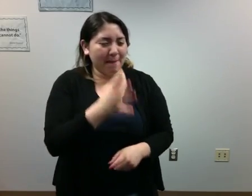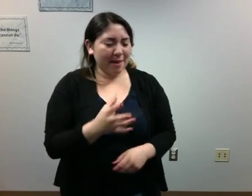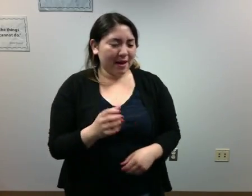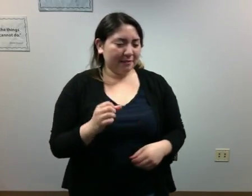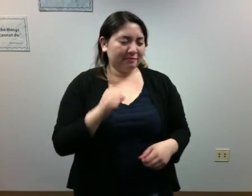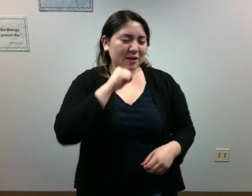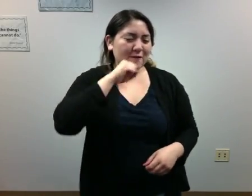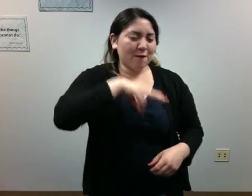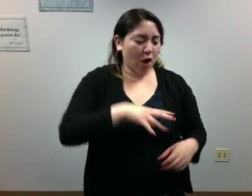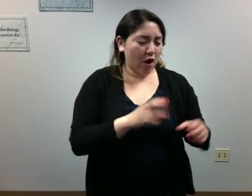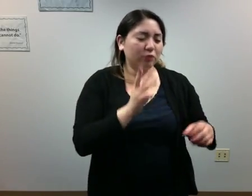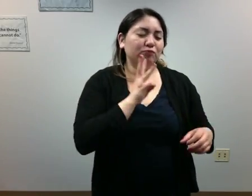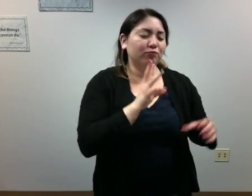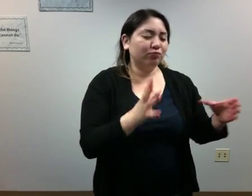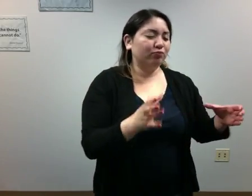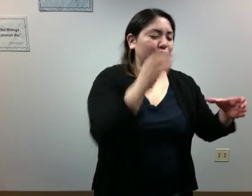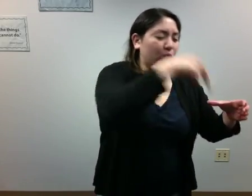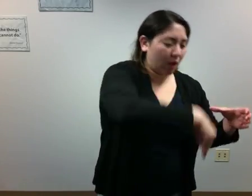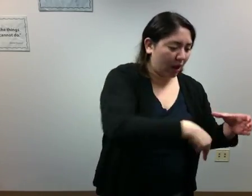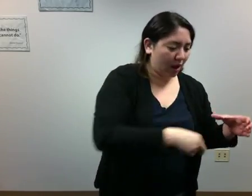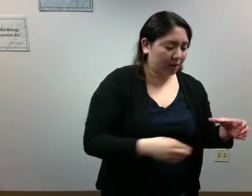in the well when the frog fell in.